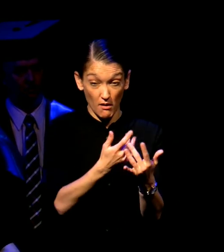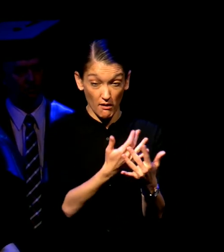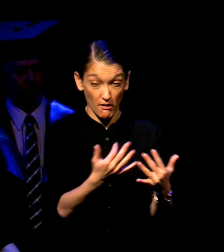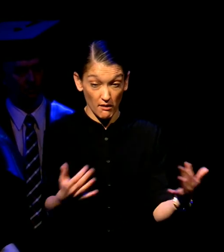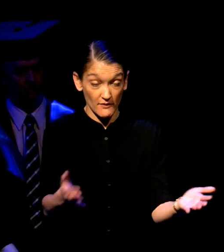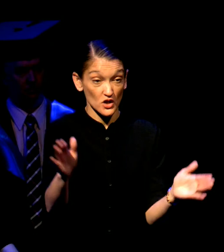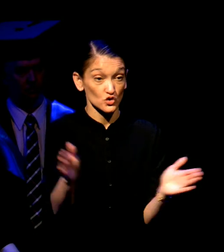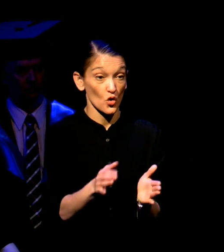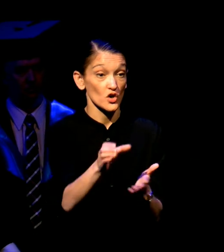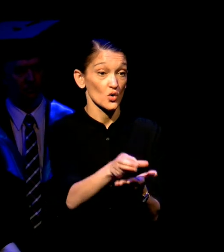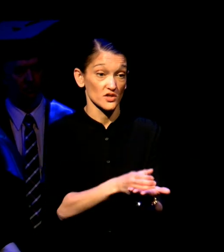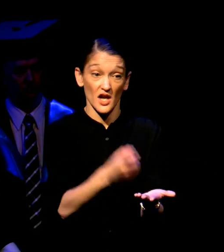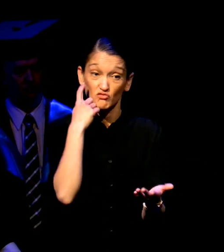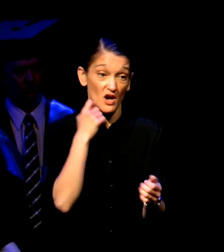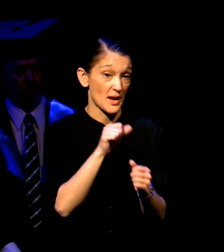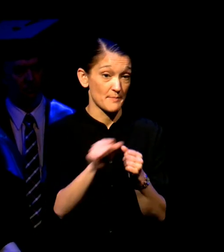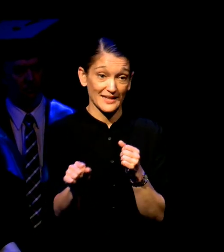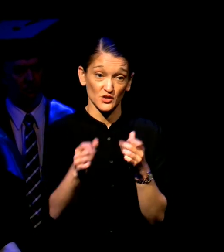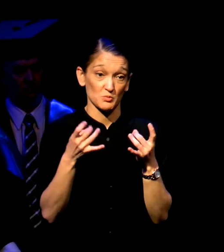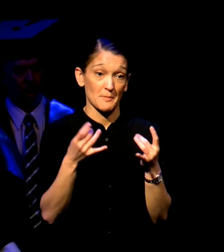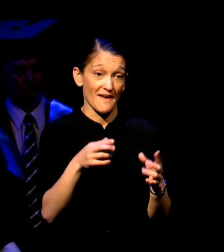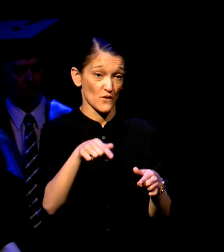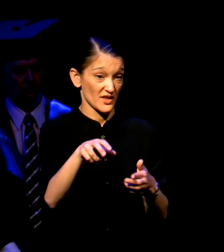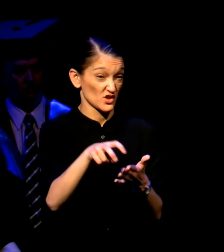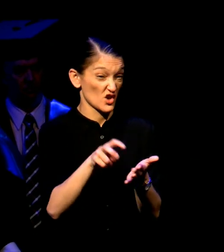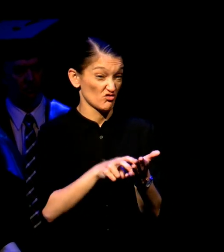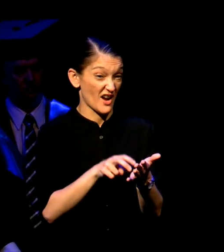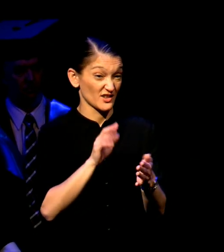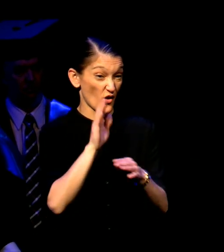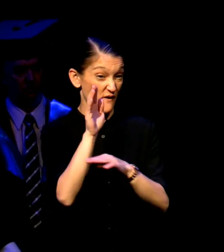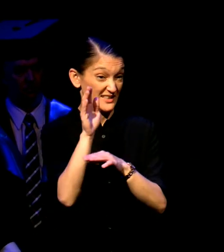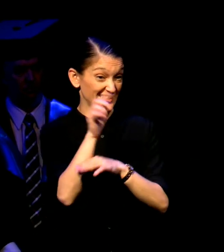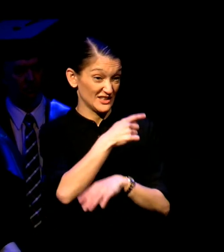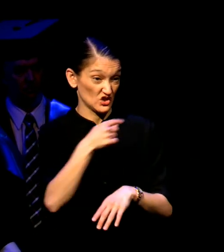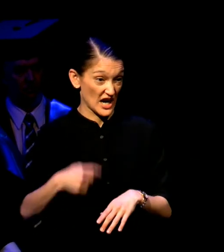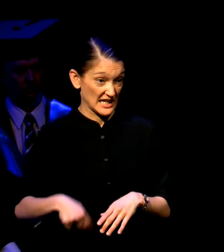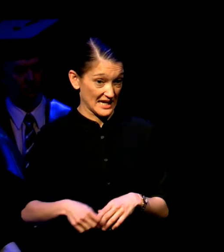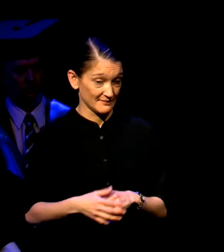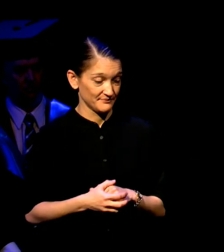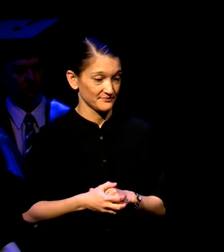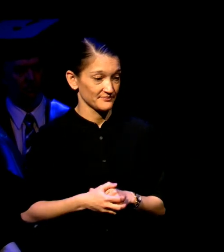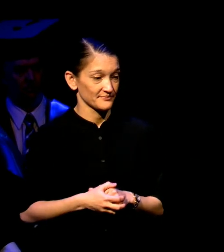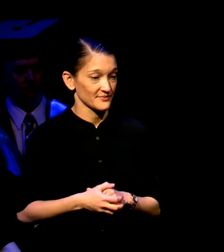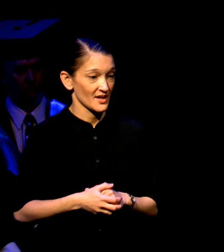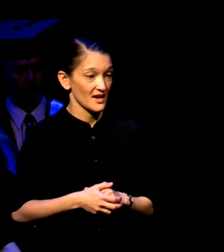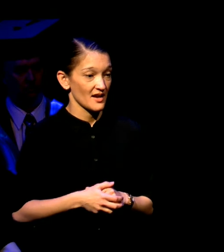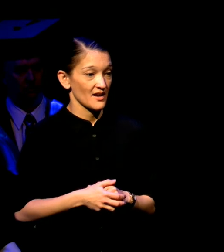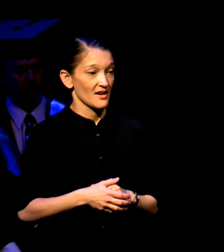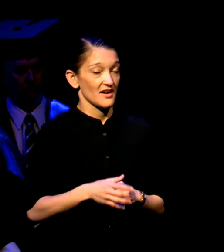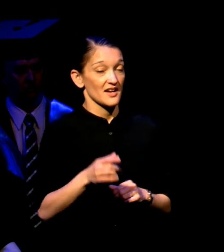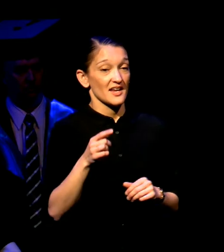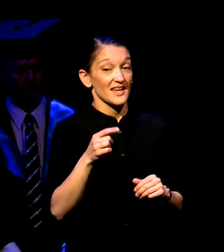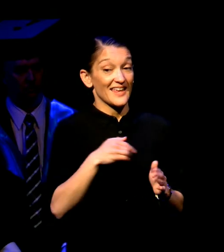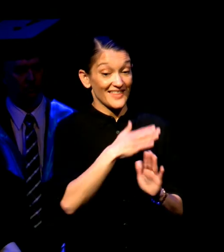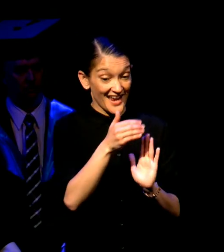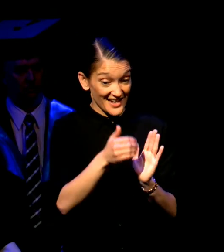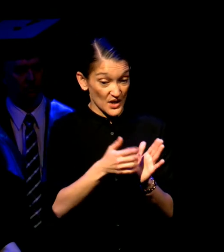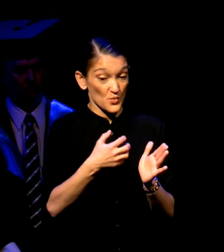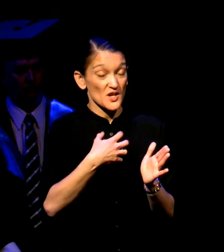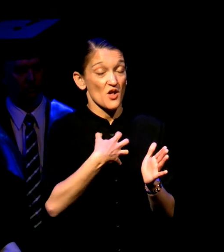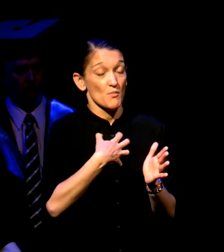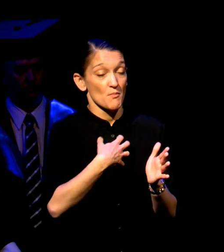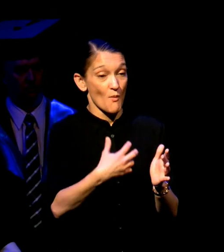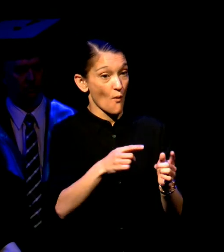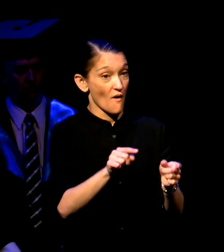everything I could to prepare for this contract overseas. It turned out to be a lot more challenging than I'd first anticipated.